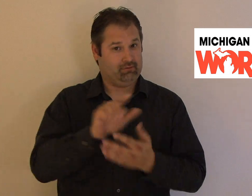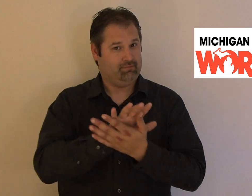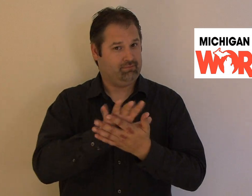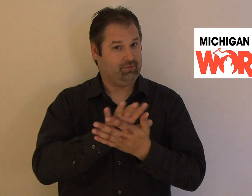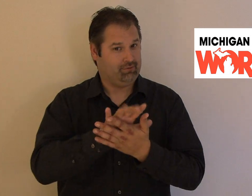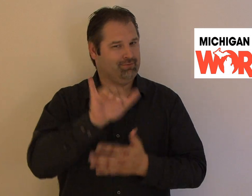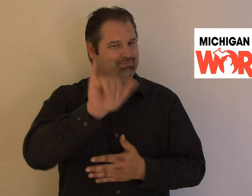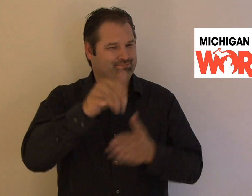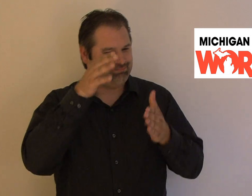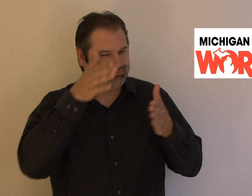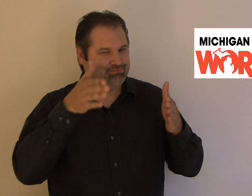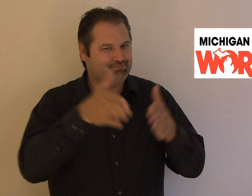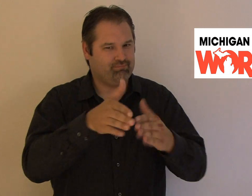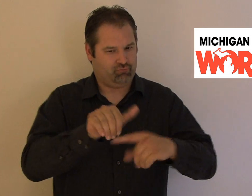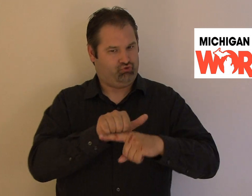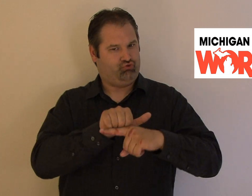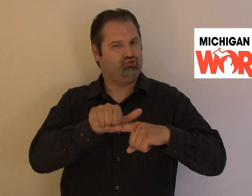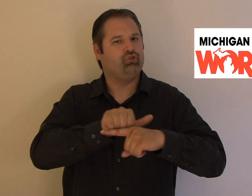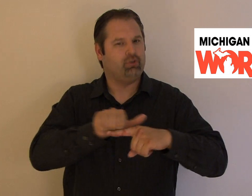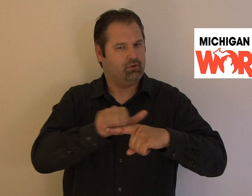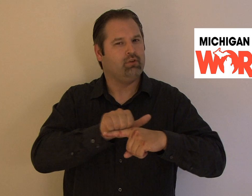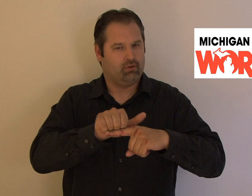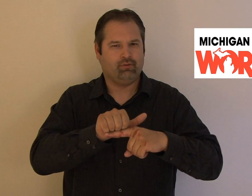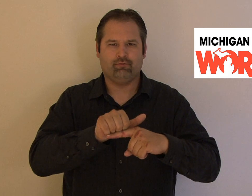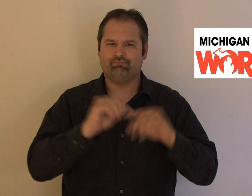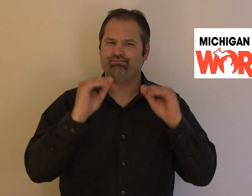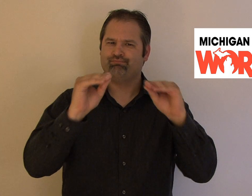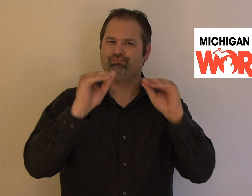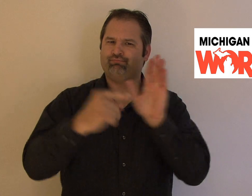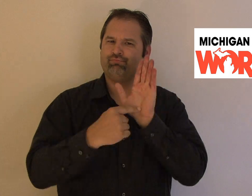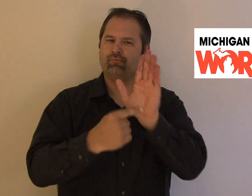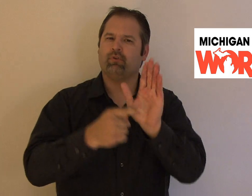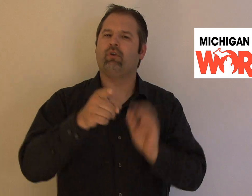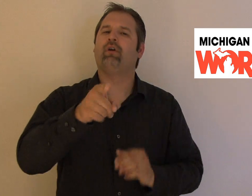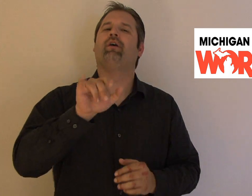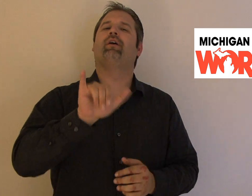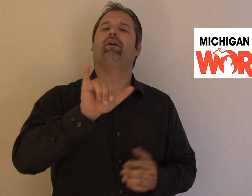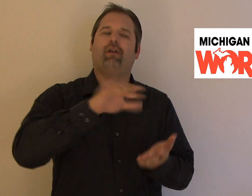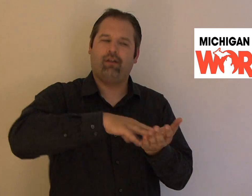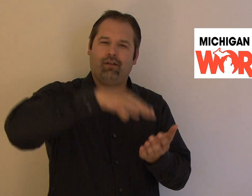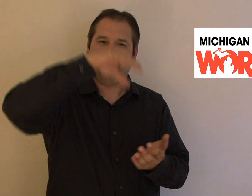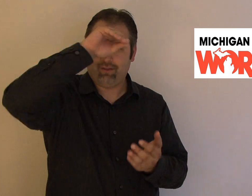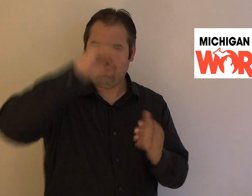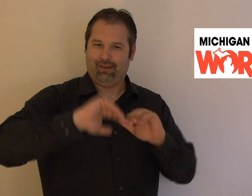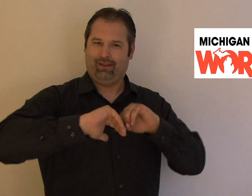The focus of this video is training, and you will learn what it takes to utilize training through Michigan Works.